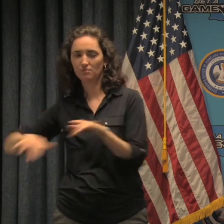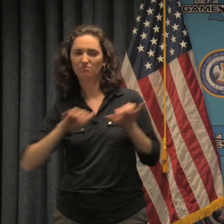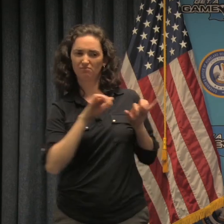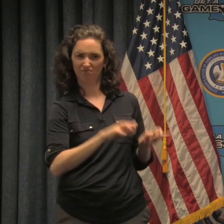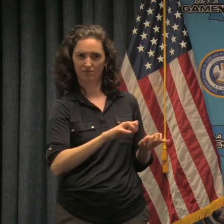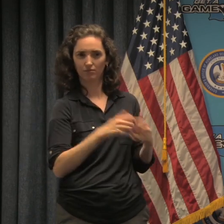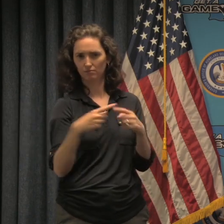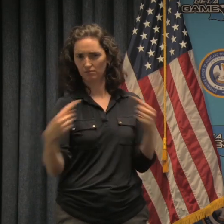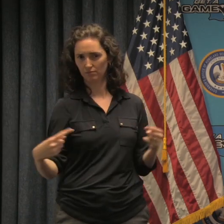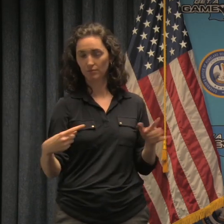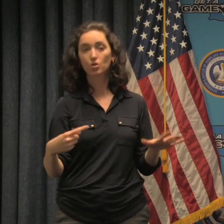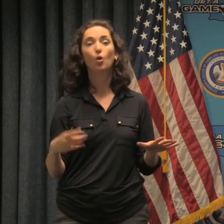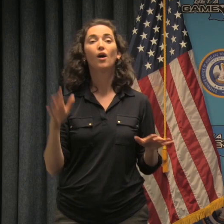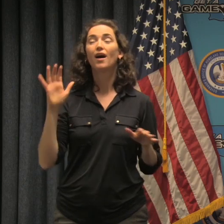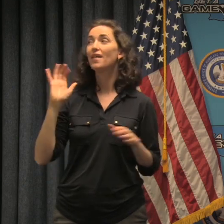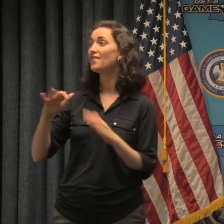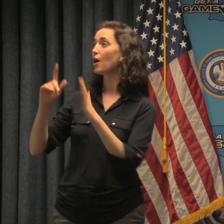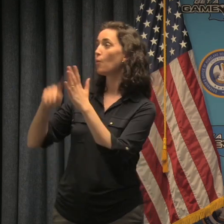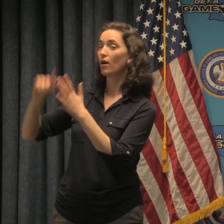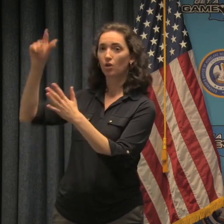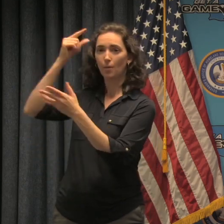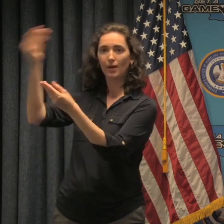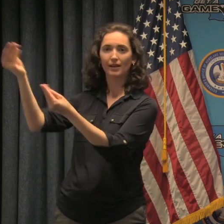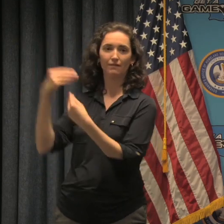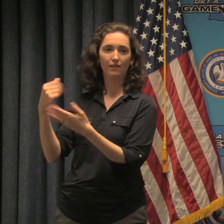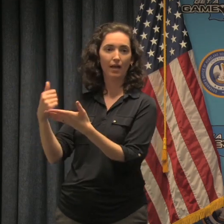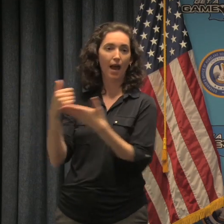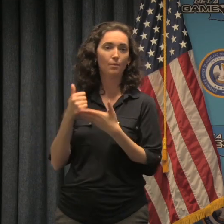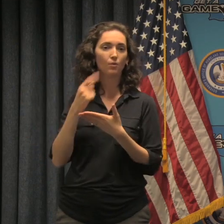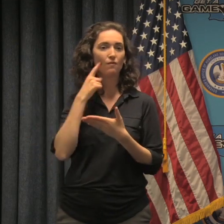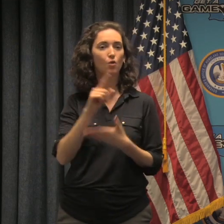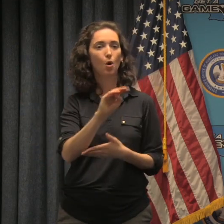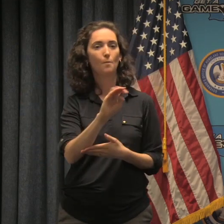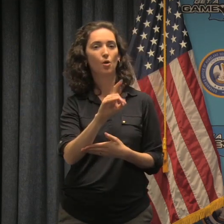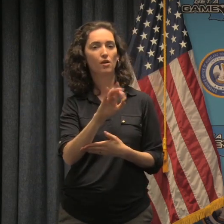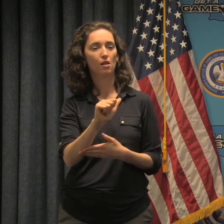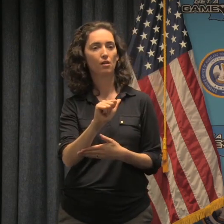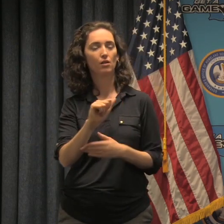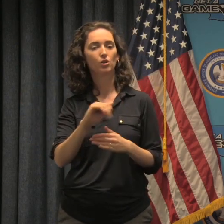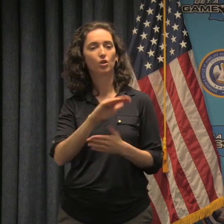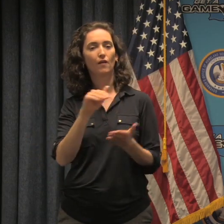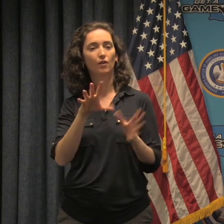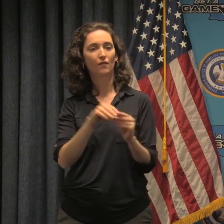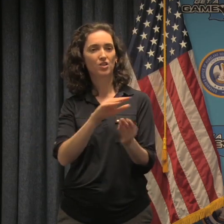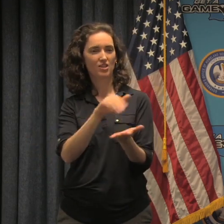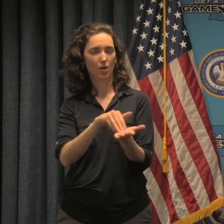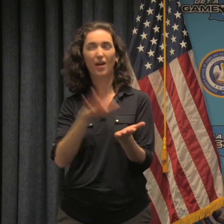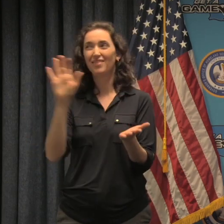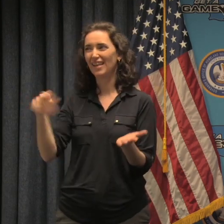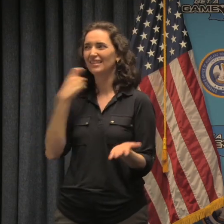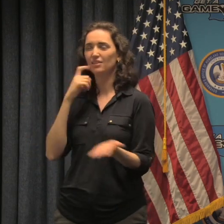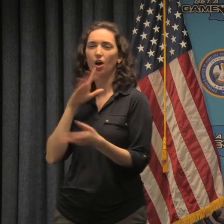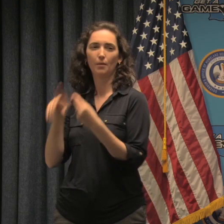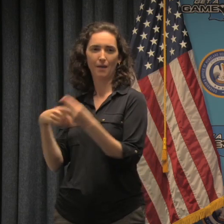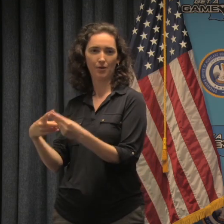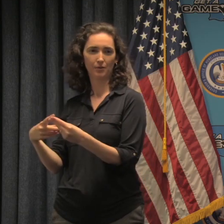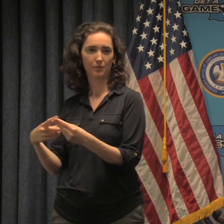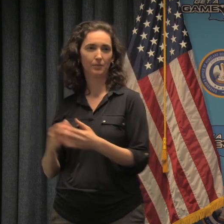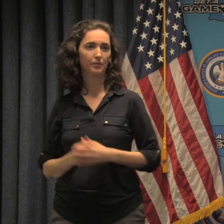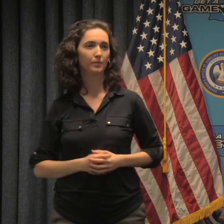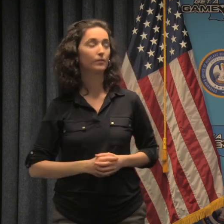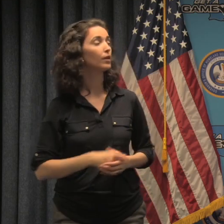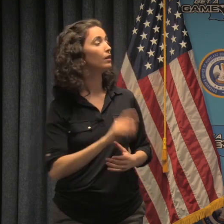to the Memorial Convention Center. Very, very helpful, and that's what the president was referring to.